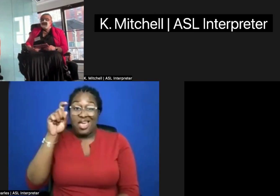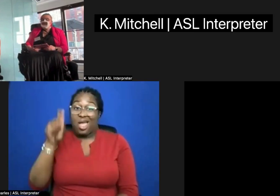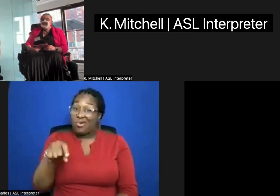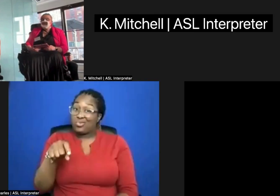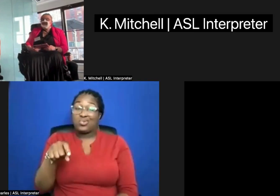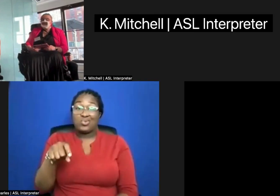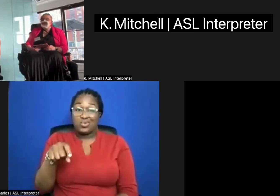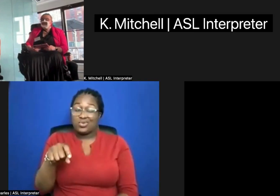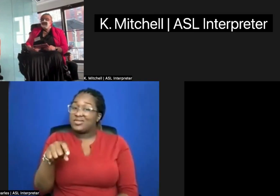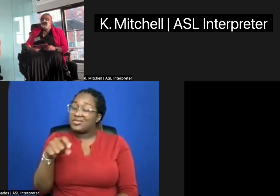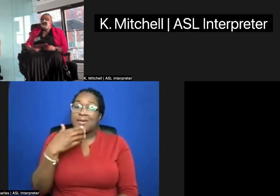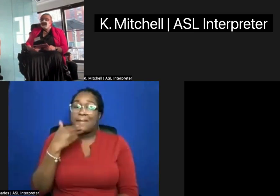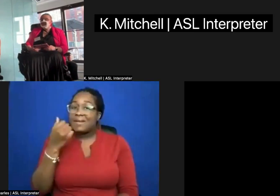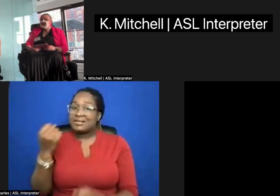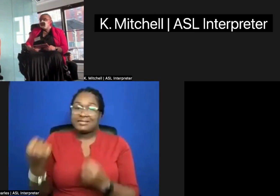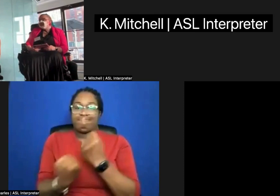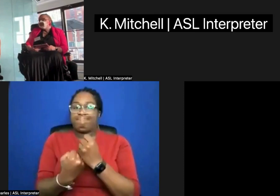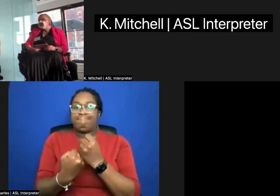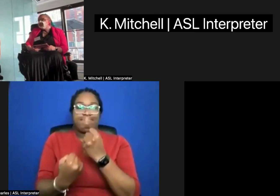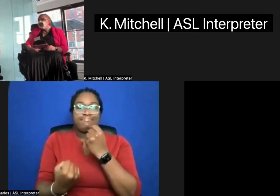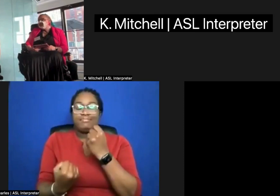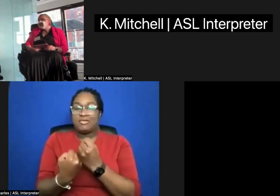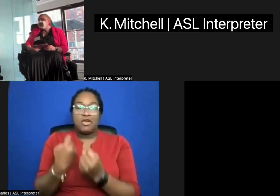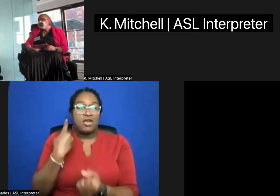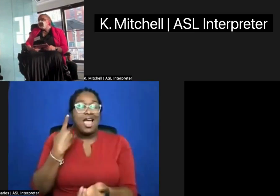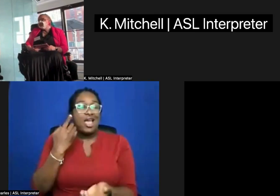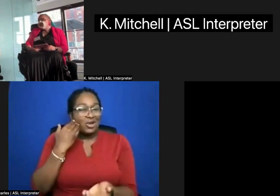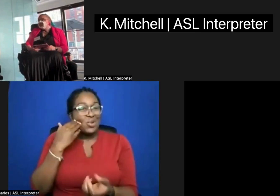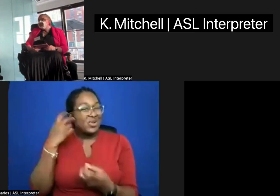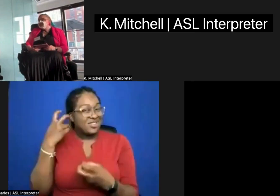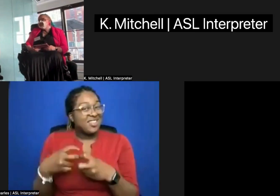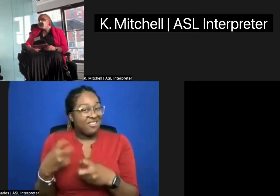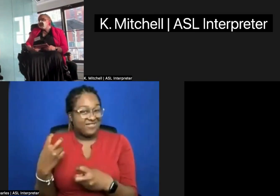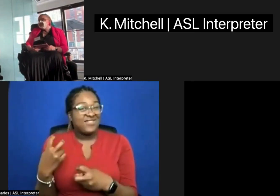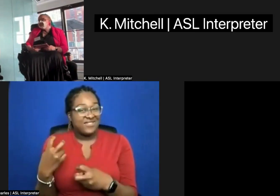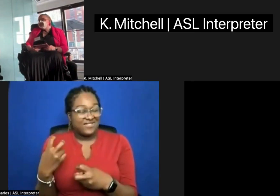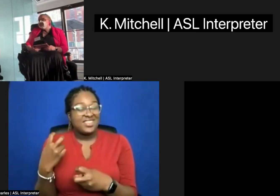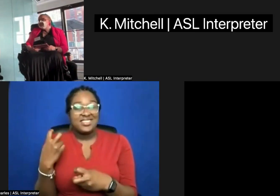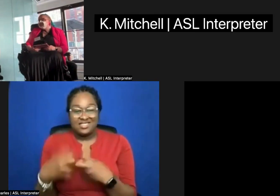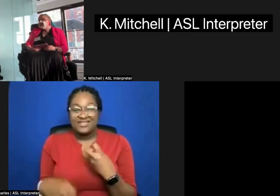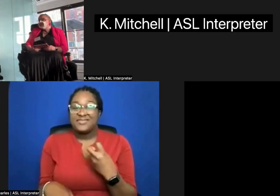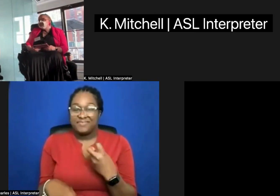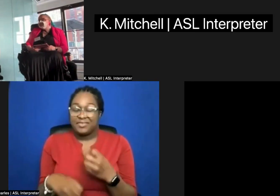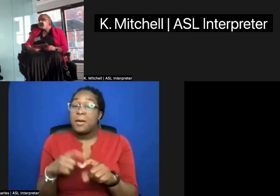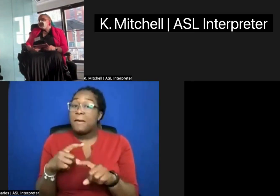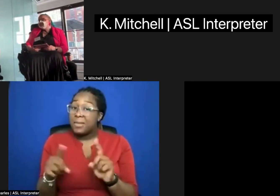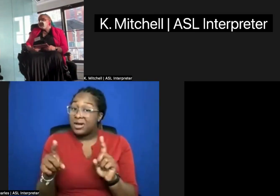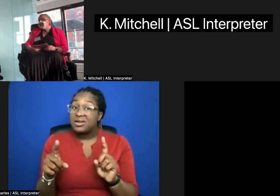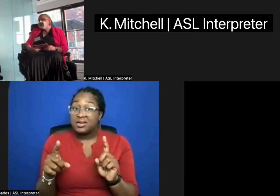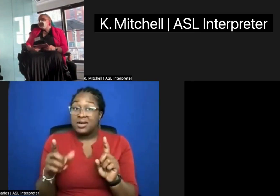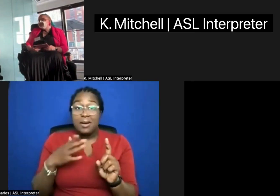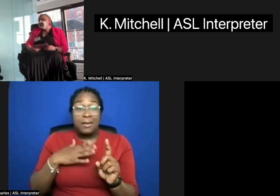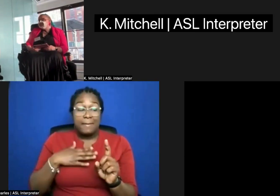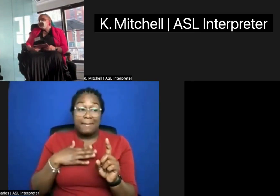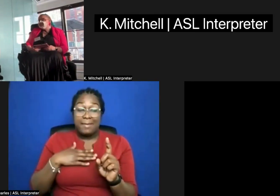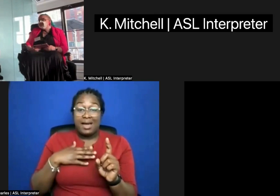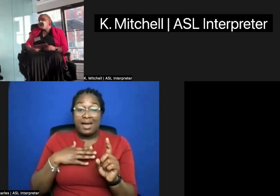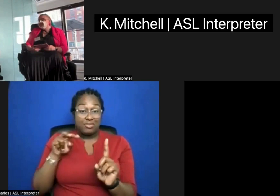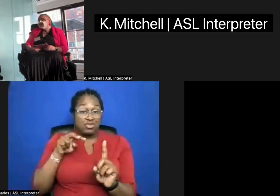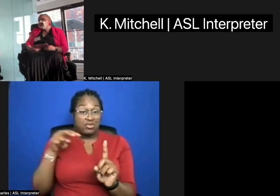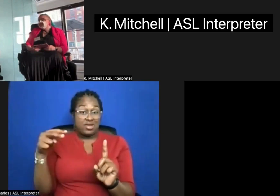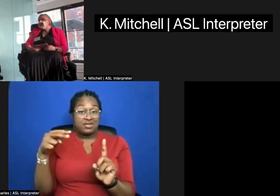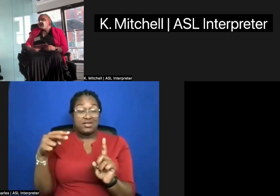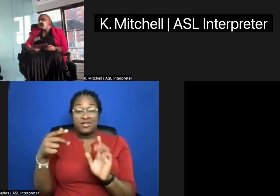advocate, even though it is tough. It is so, so tough. And coming from it, from an attorney perspective, when I'm handling